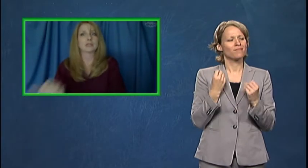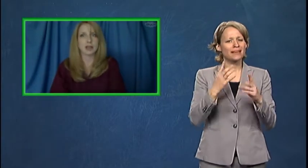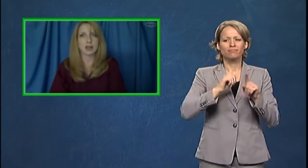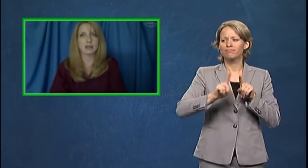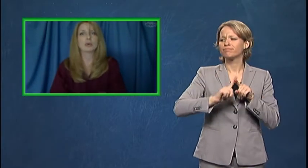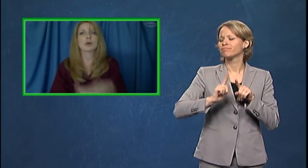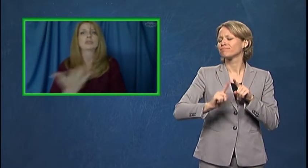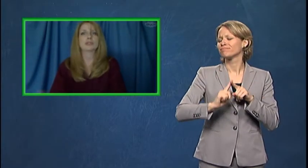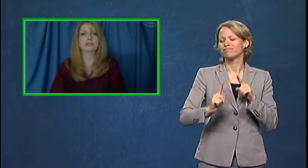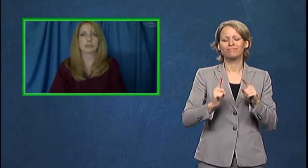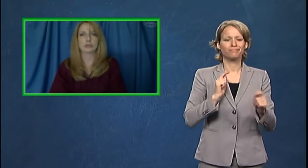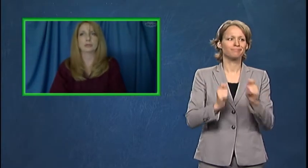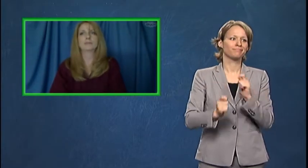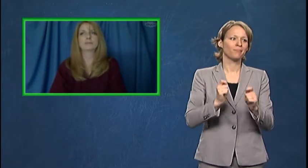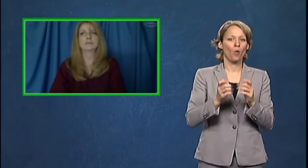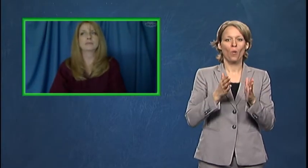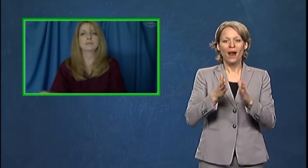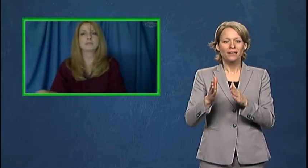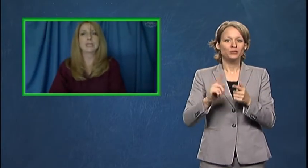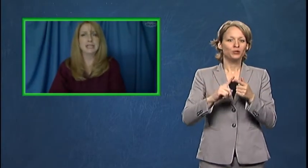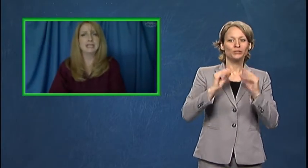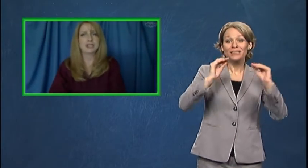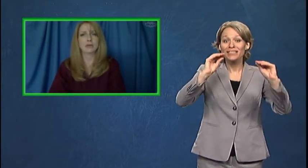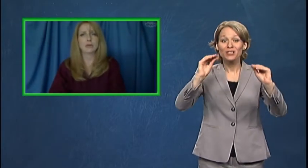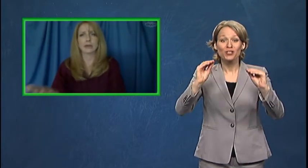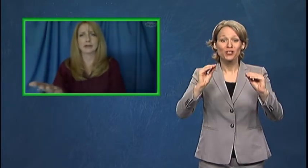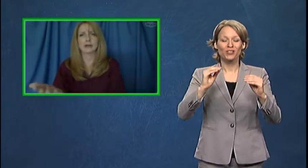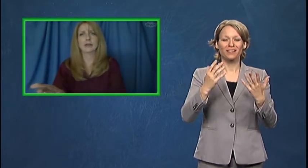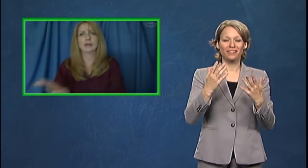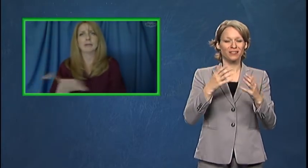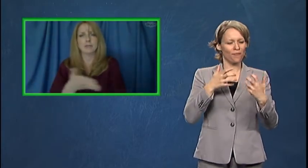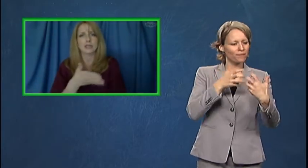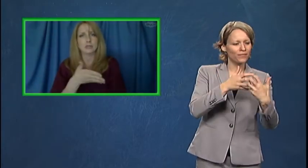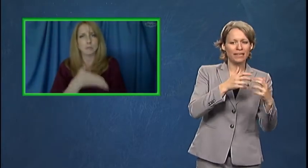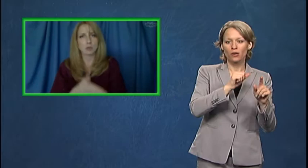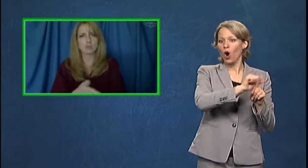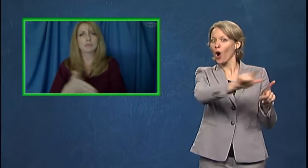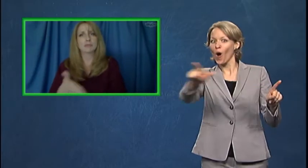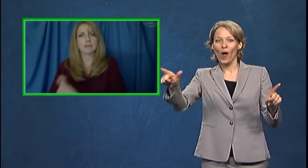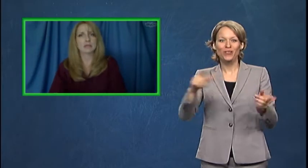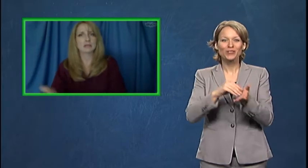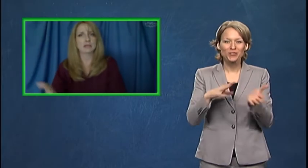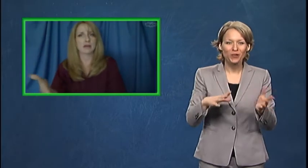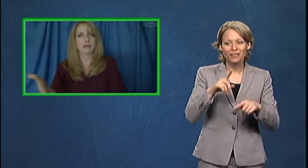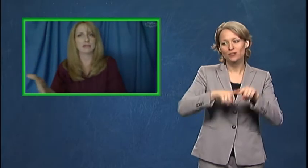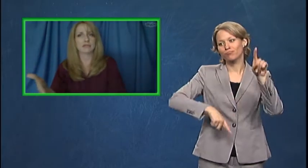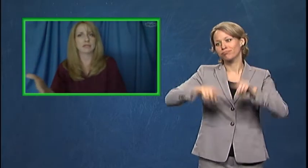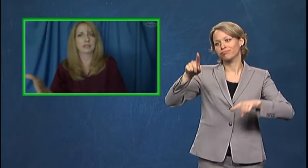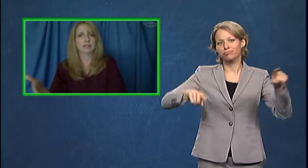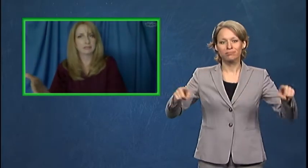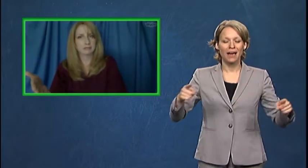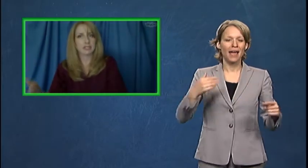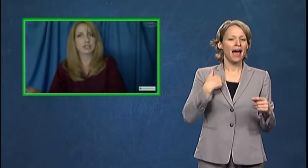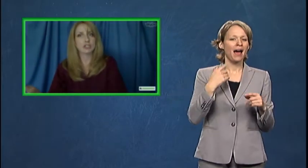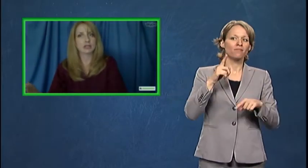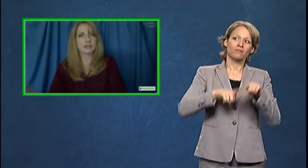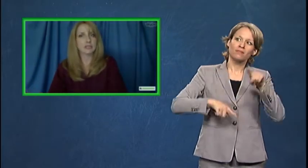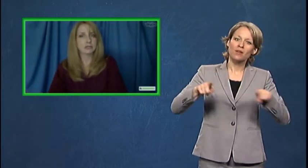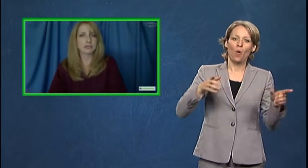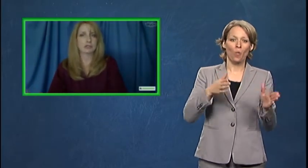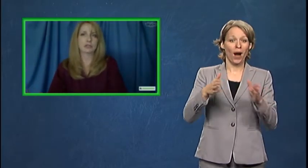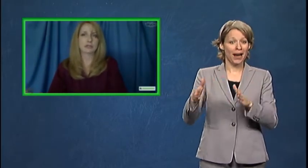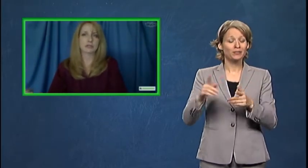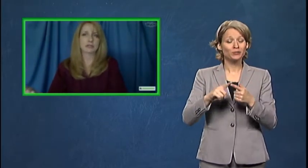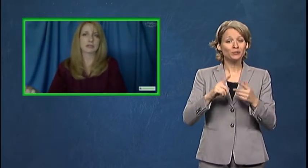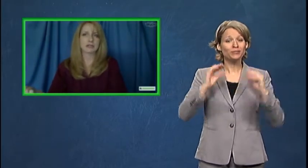universal design approach to teaching, where they use multiple means of teaching the